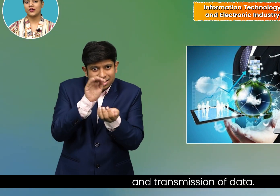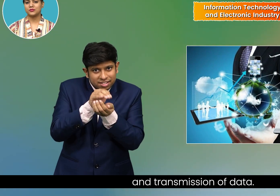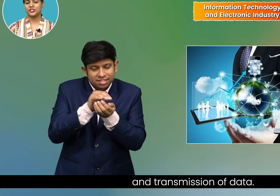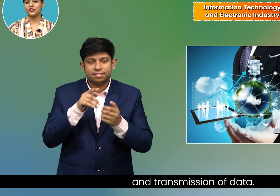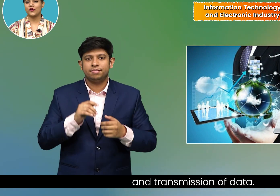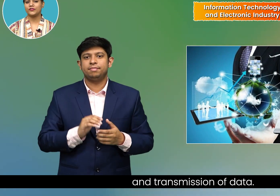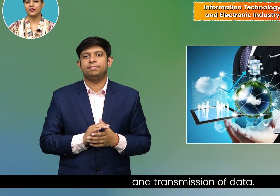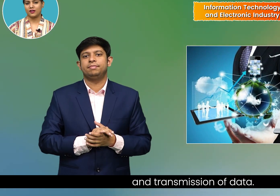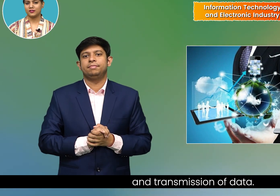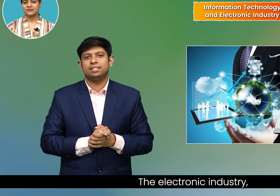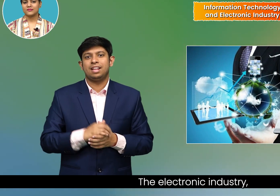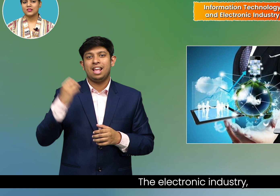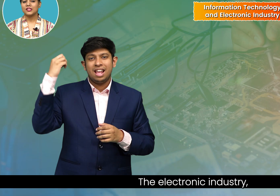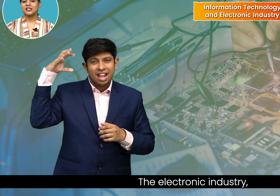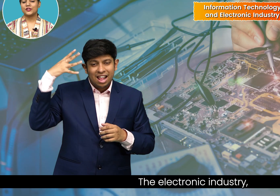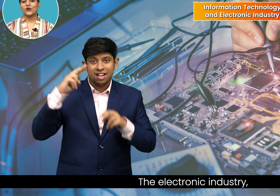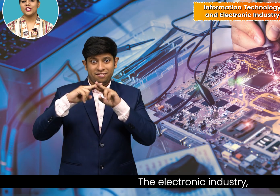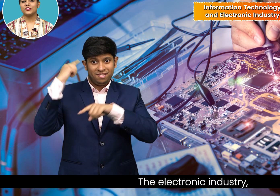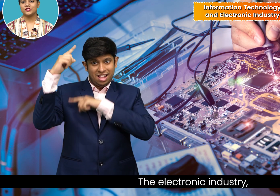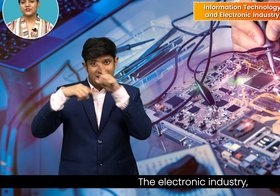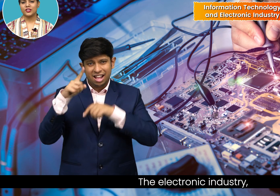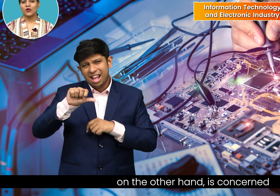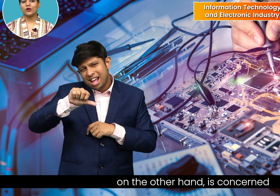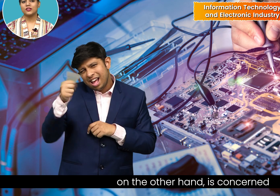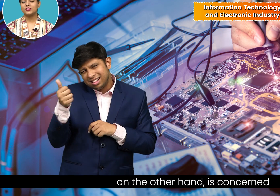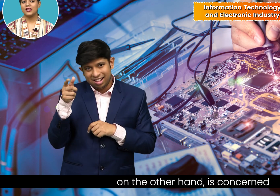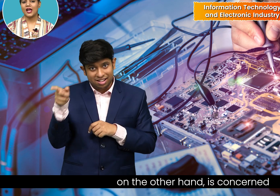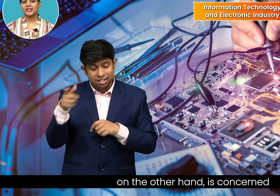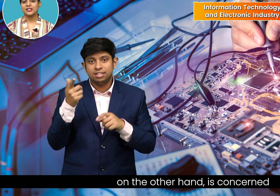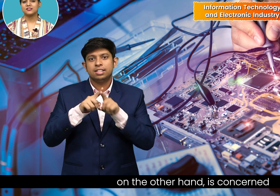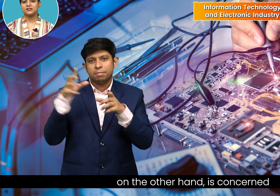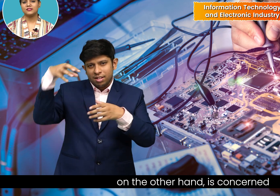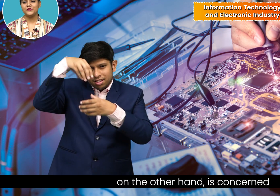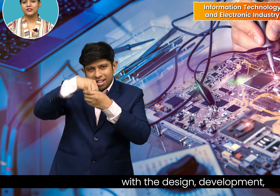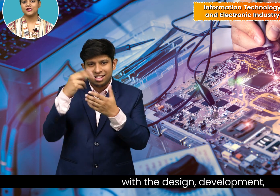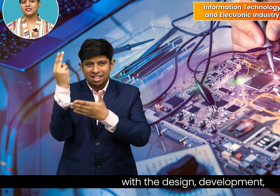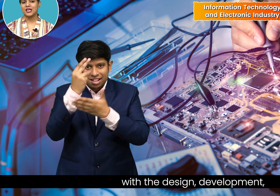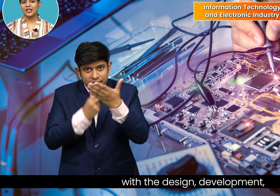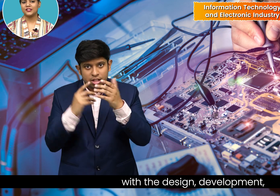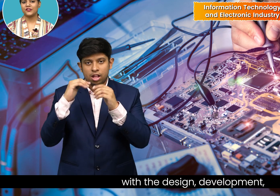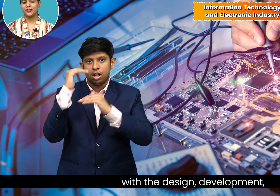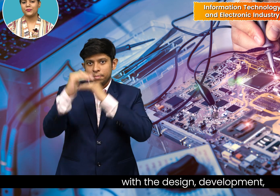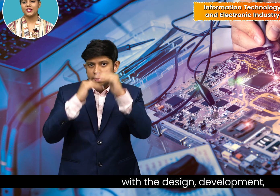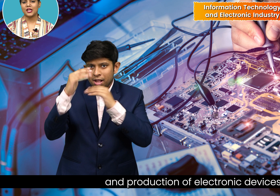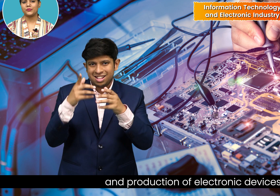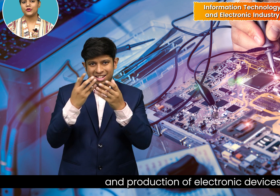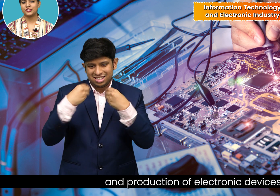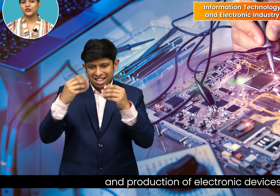and transmission of data. The electronic industry, on the other hand, is concerned with the design,